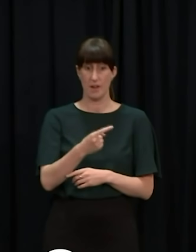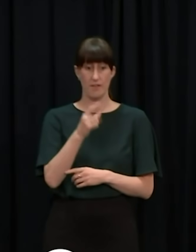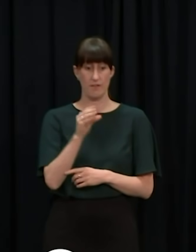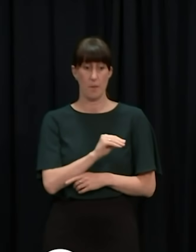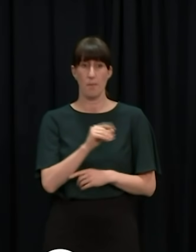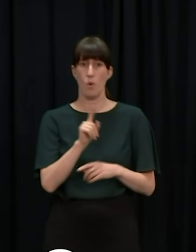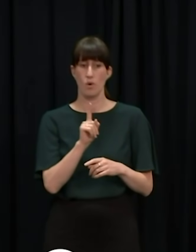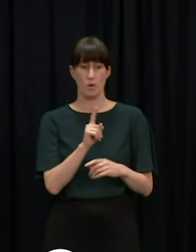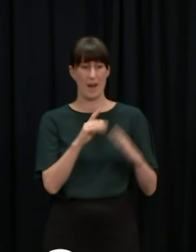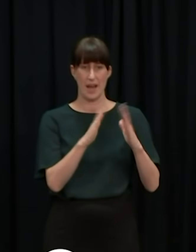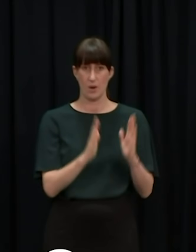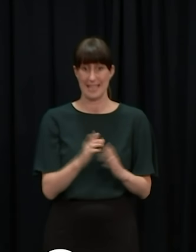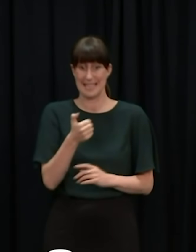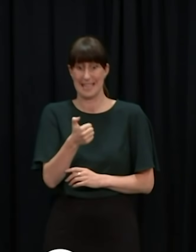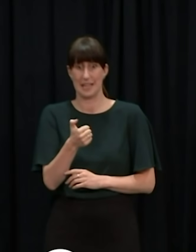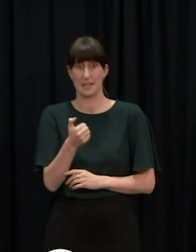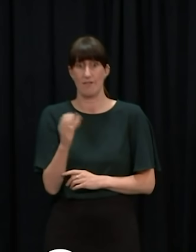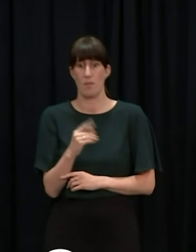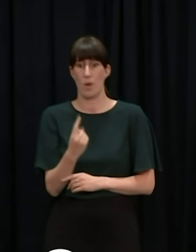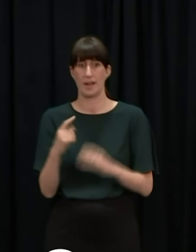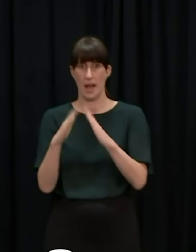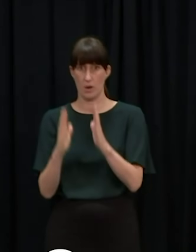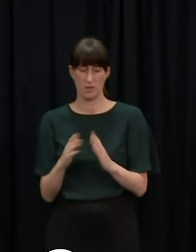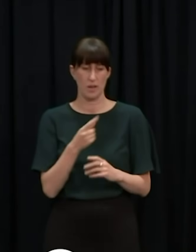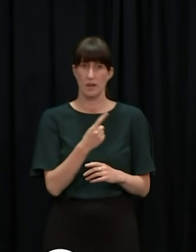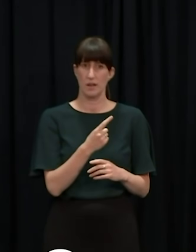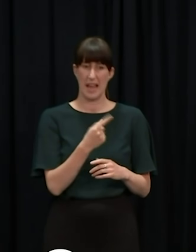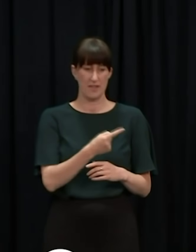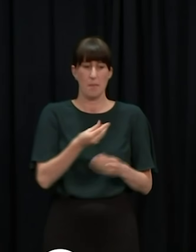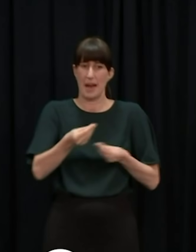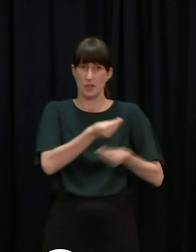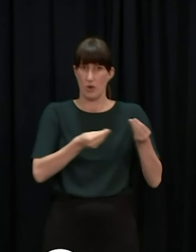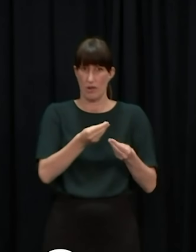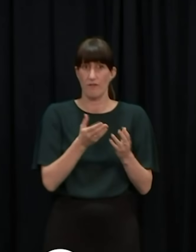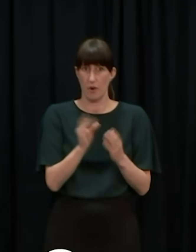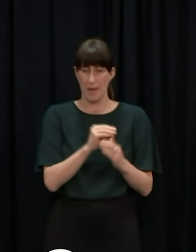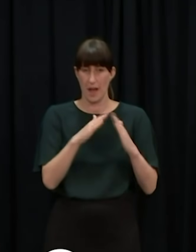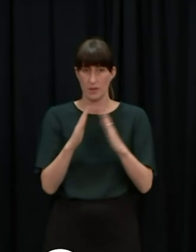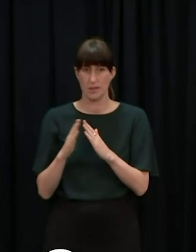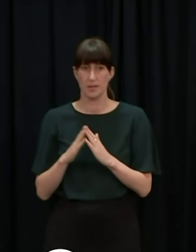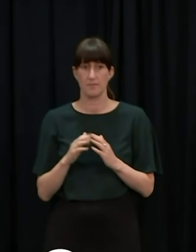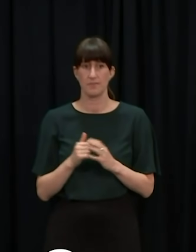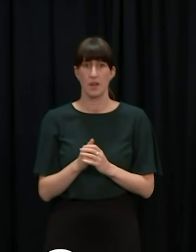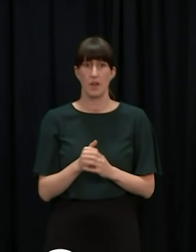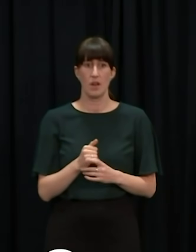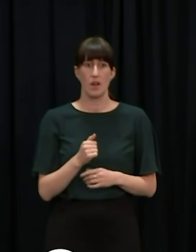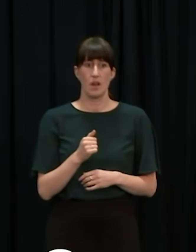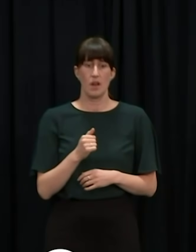6 within one household. 5 are known close contacts, while a further one is likely a close